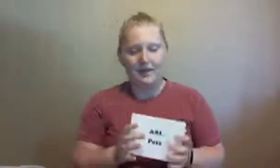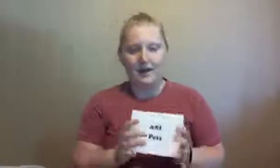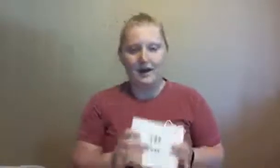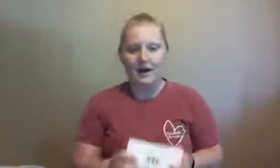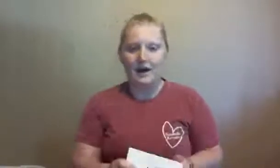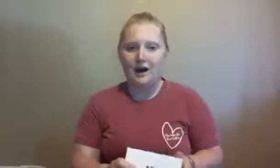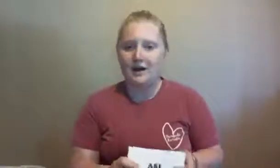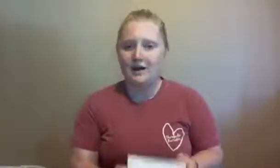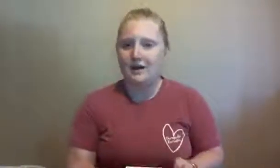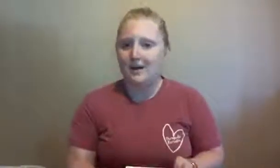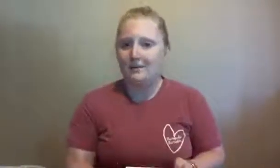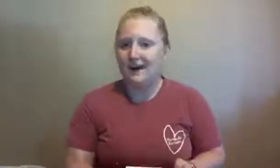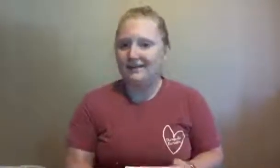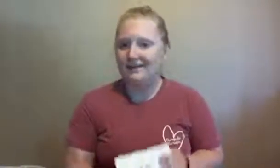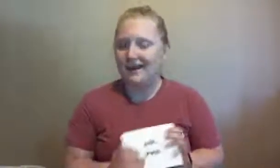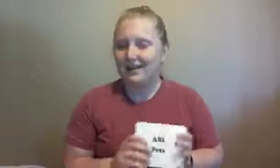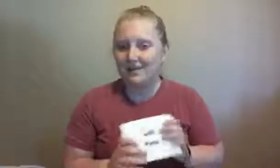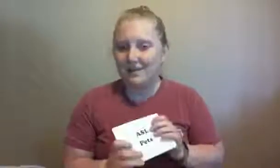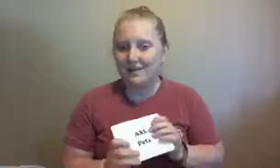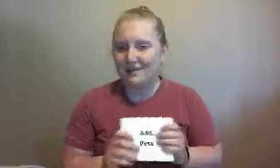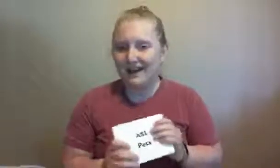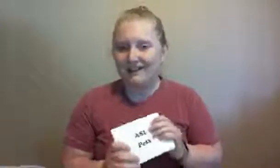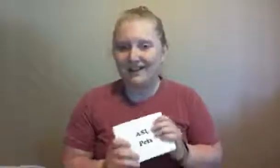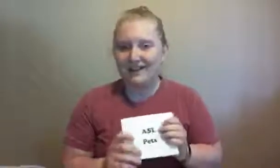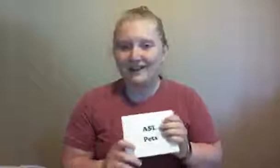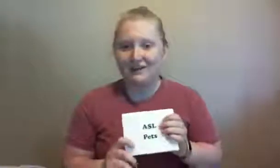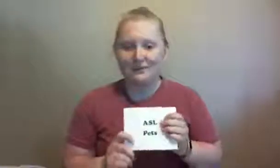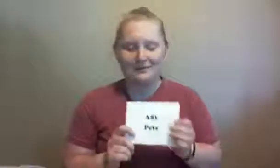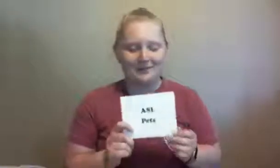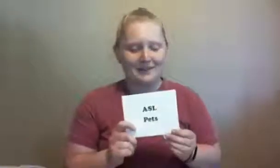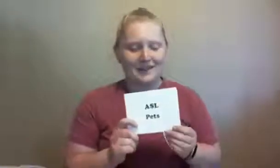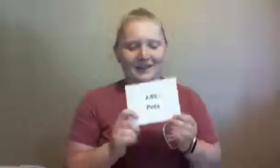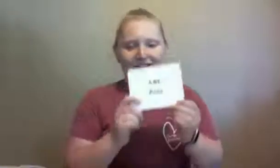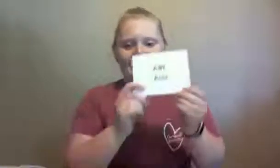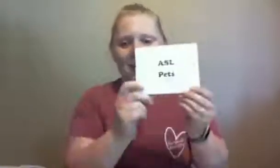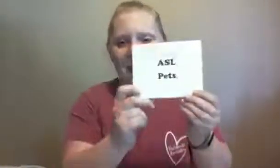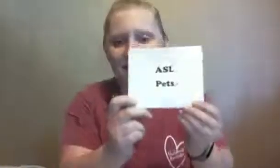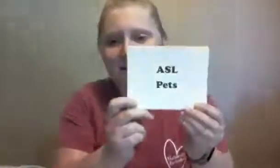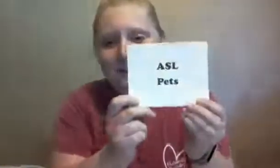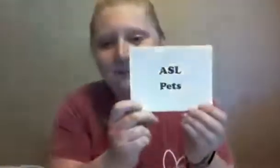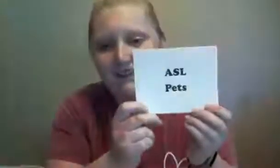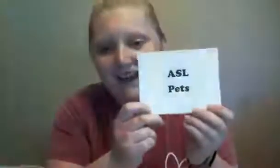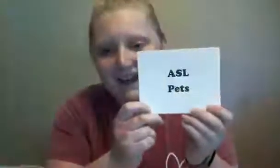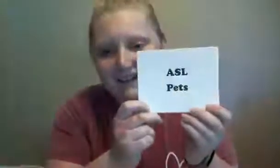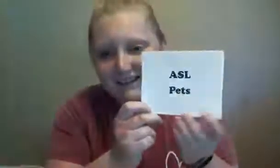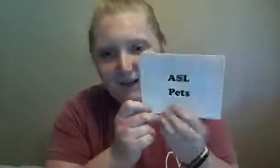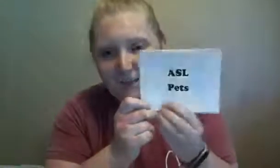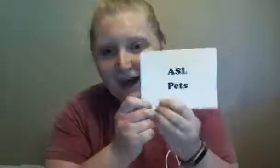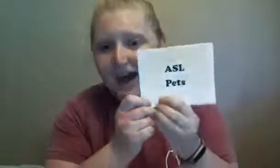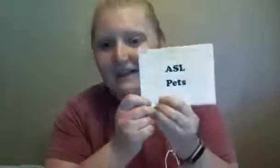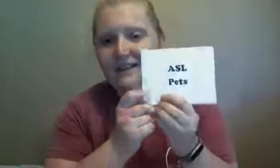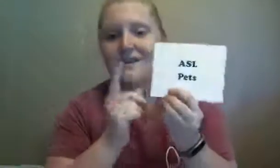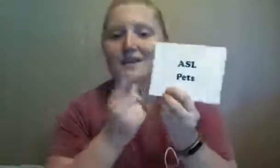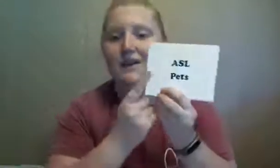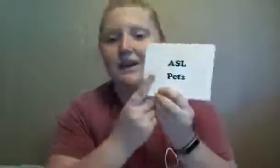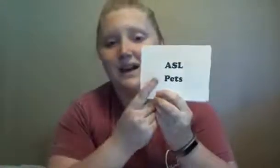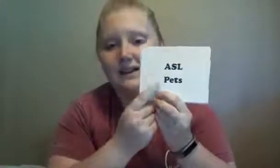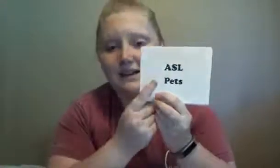they are pets that other people might have at their home. Okay, so ASL Pets. So there isn't